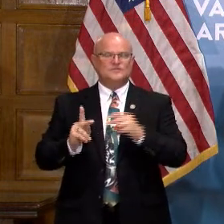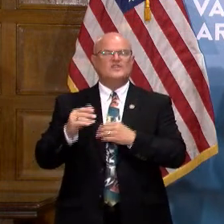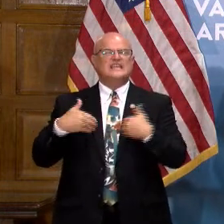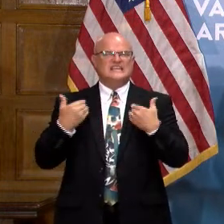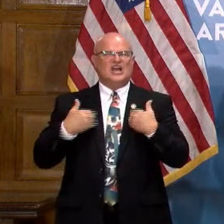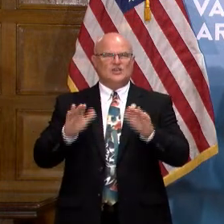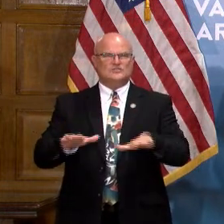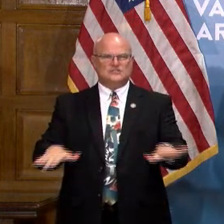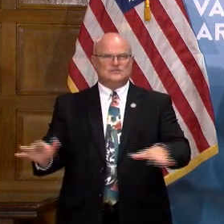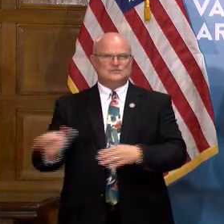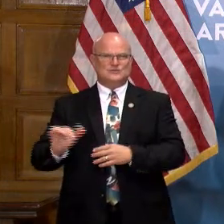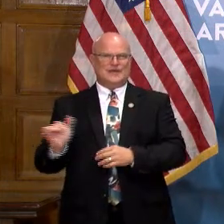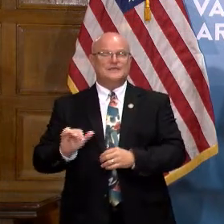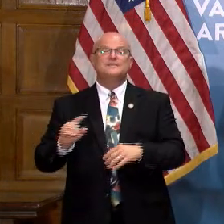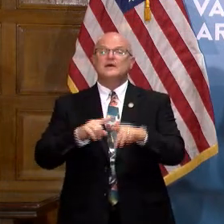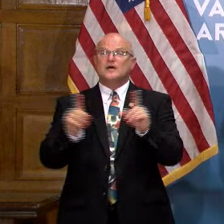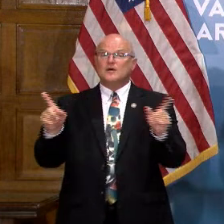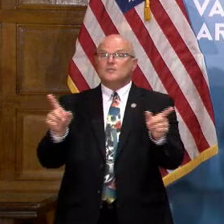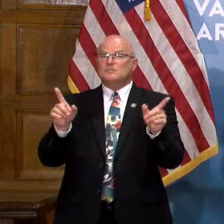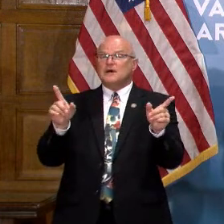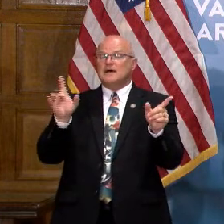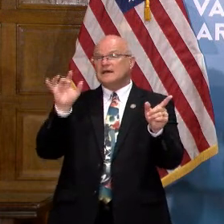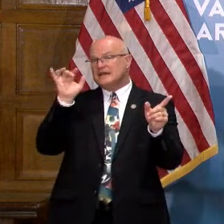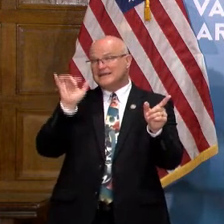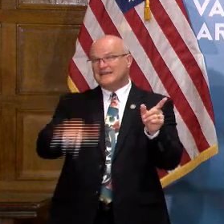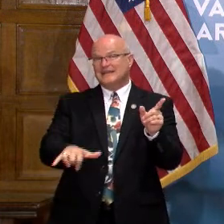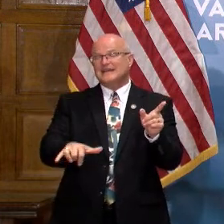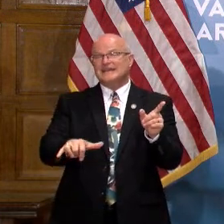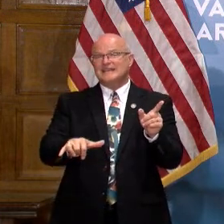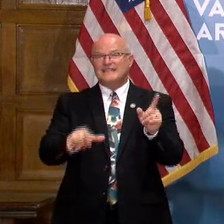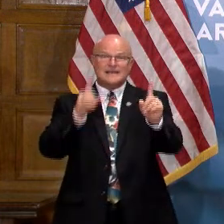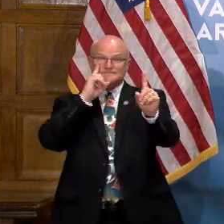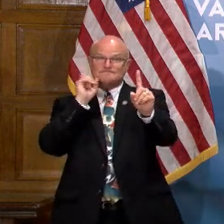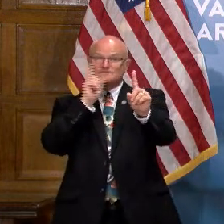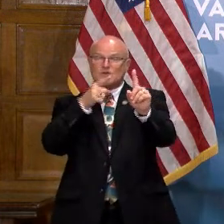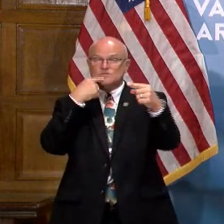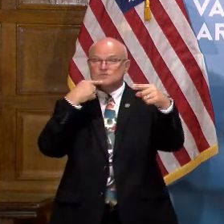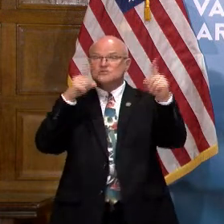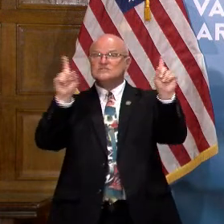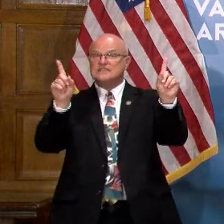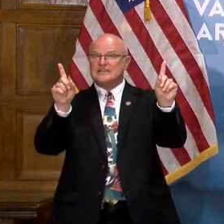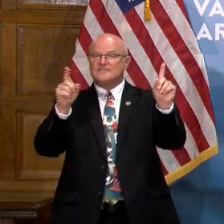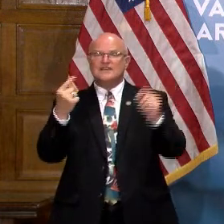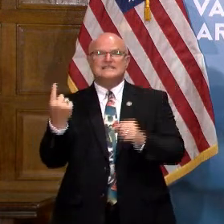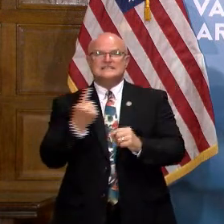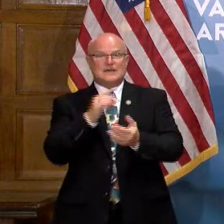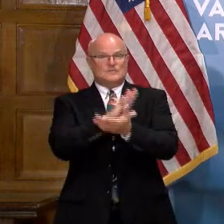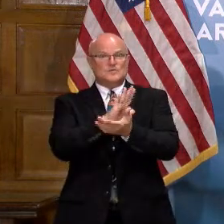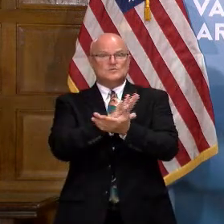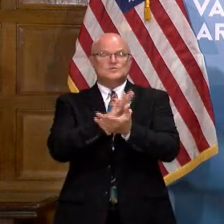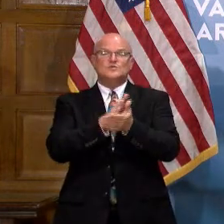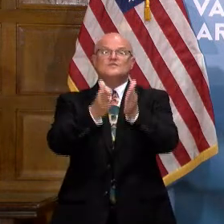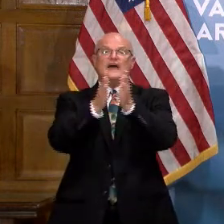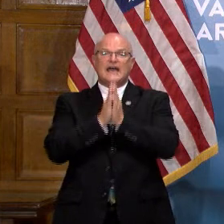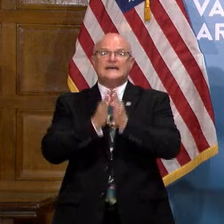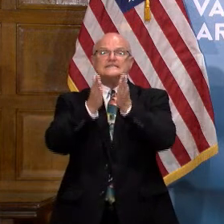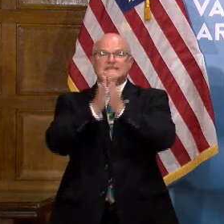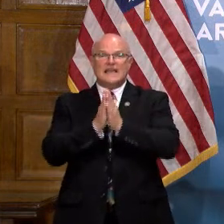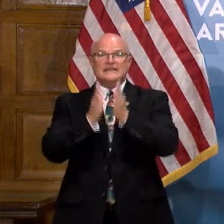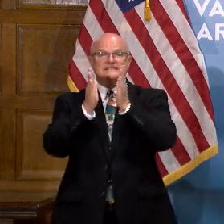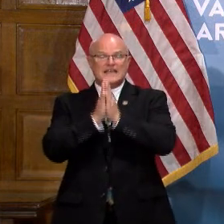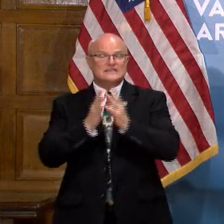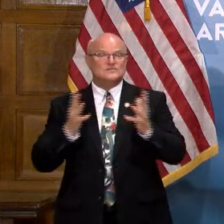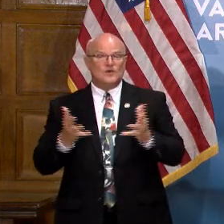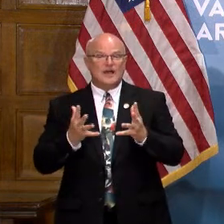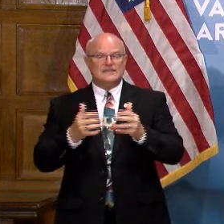younger children as well. But that is a goal to achieve, and it's something the schools have asked for as a